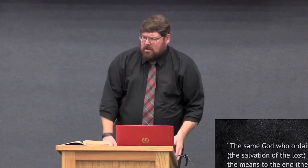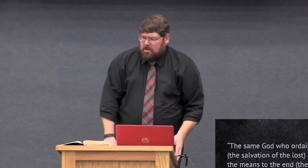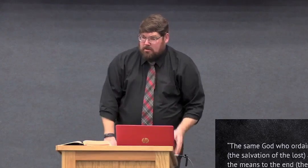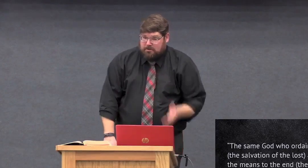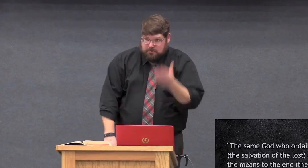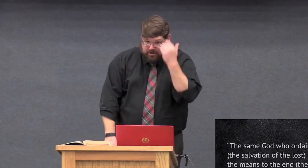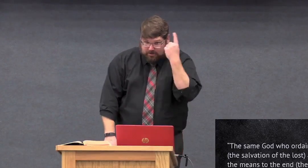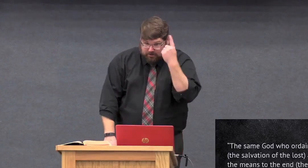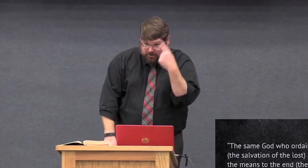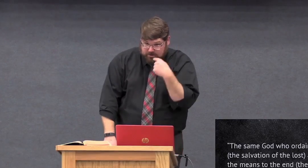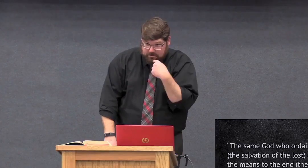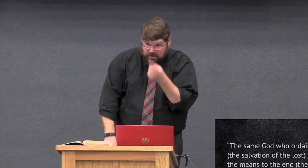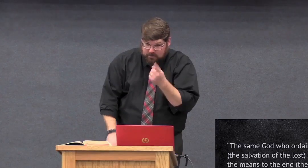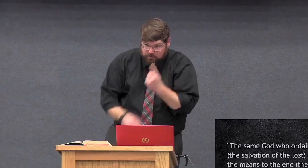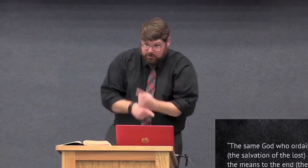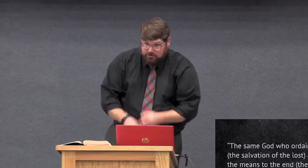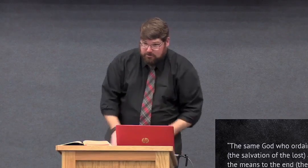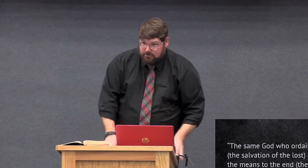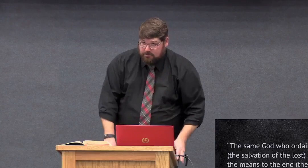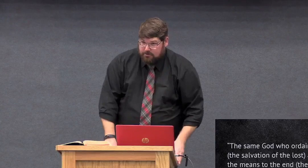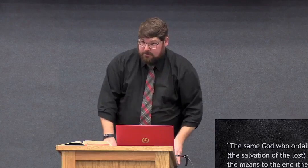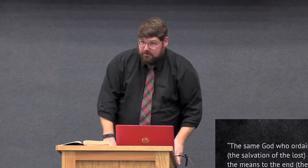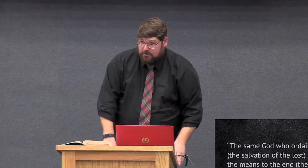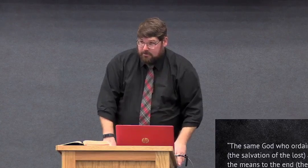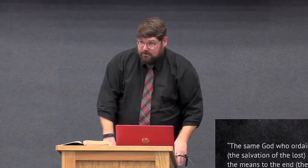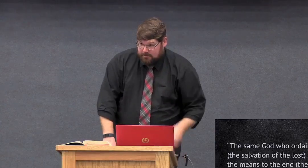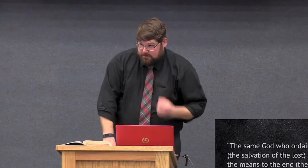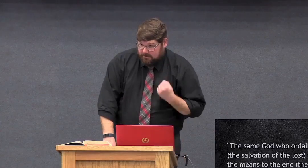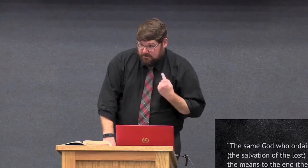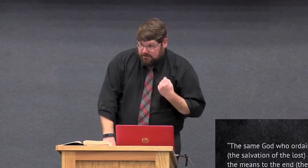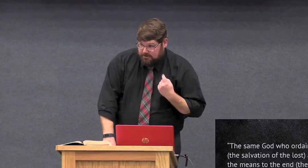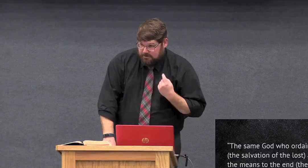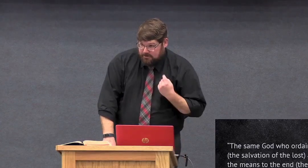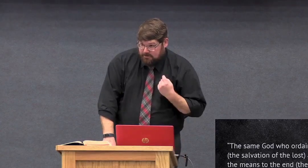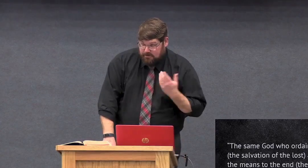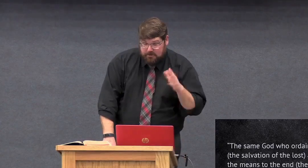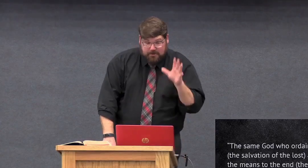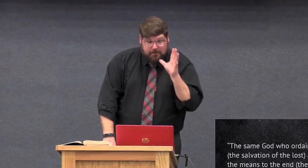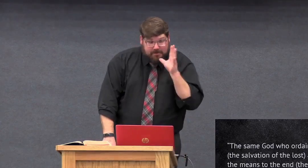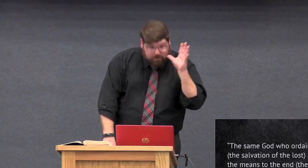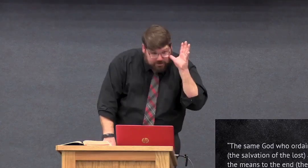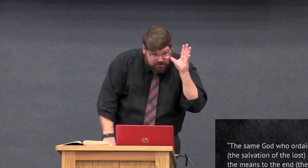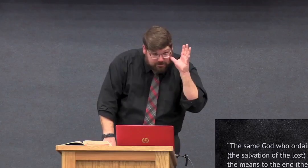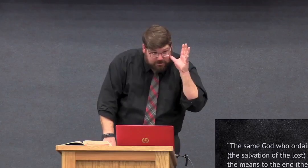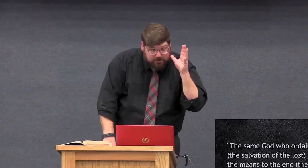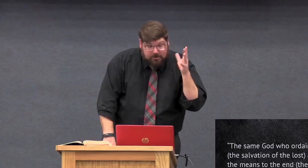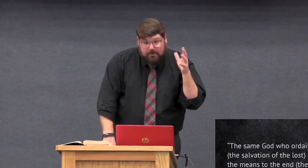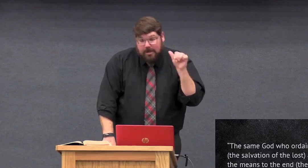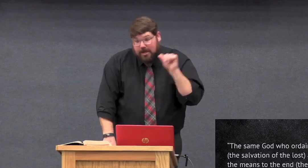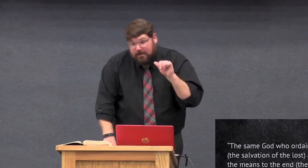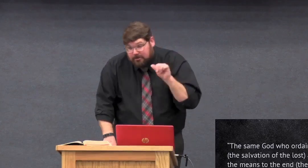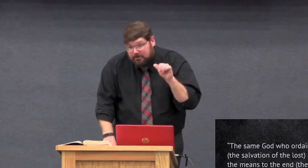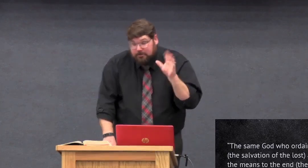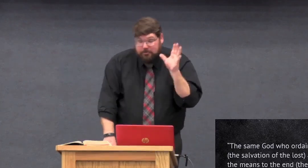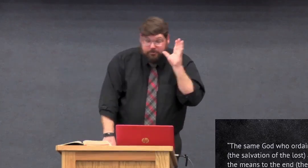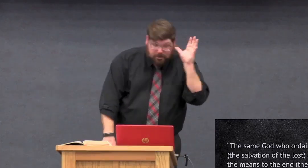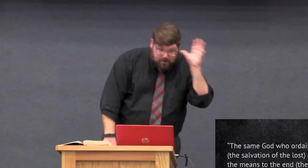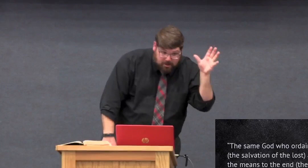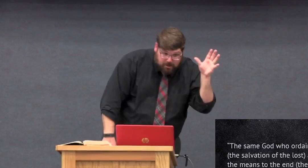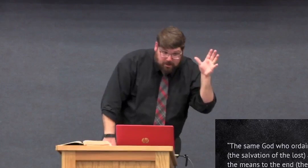think of how you were saved. Were you saved because someone told the gospel to you? Someone shared that with you? Maybe it was your parents or